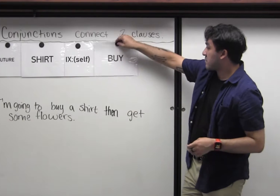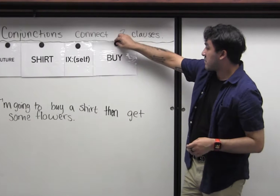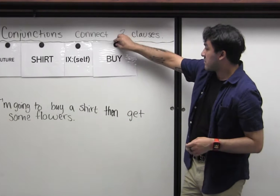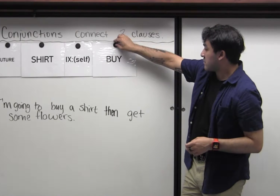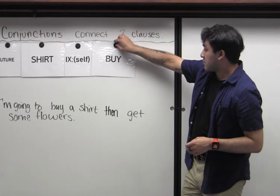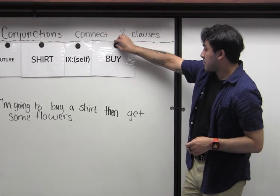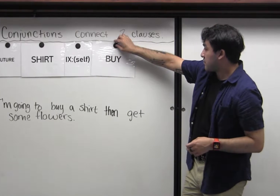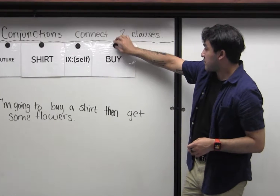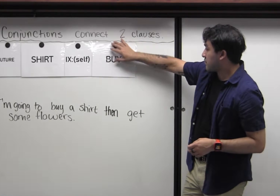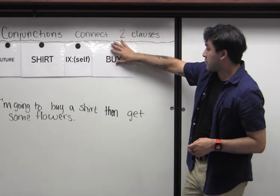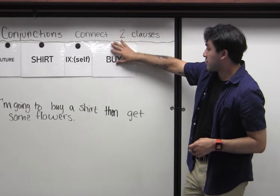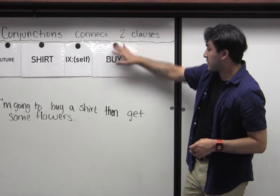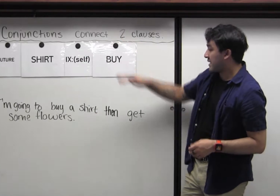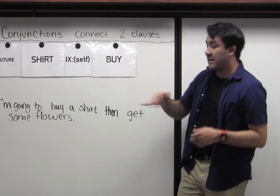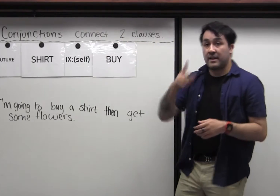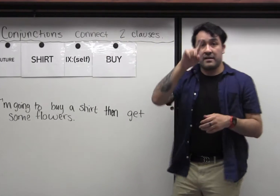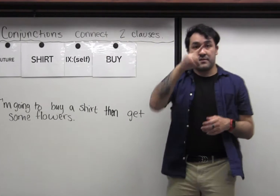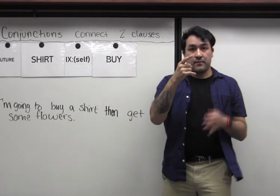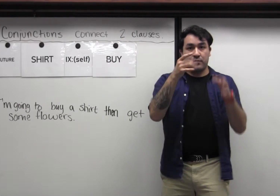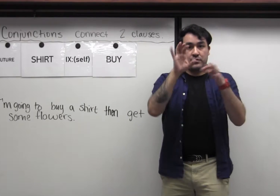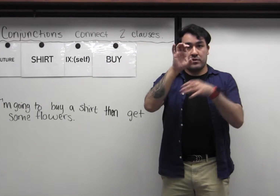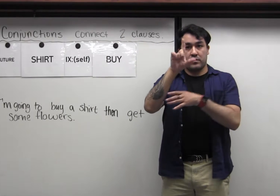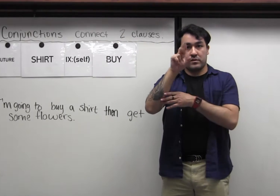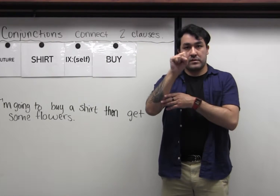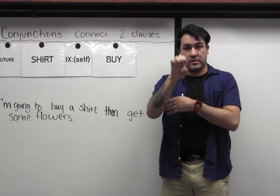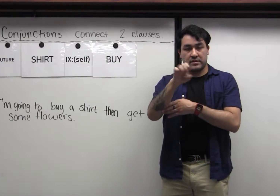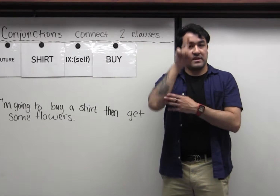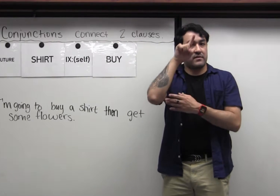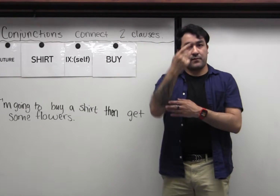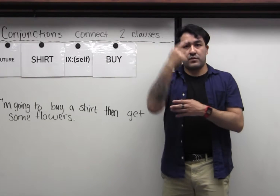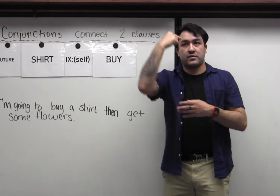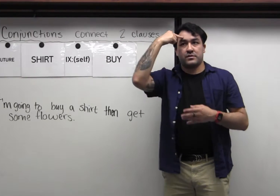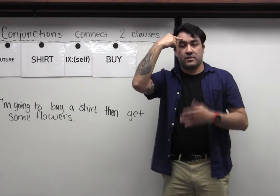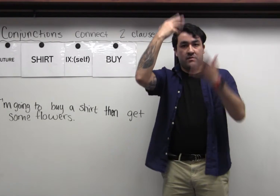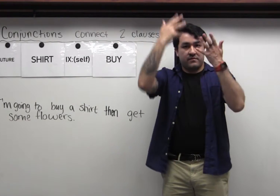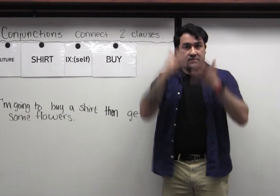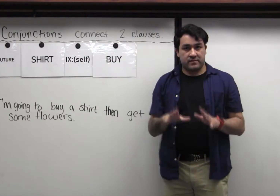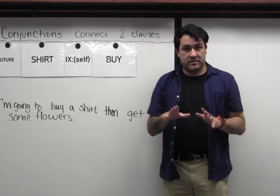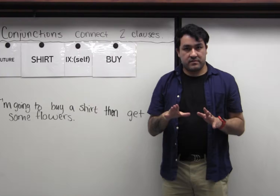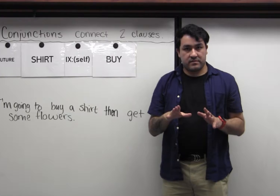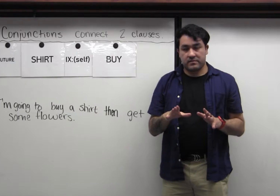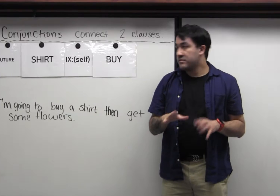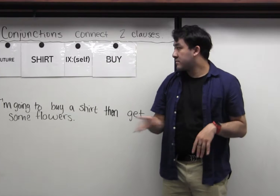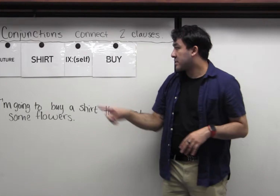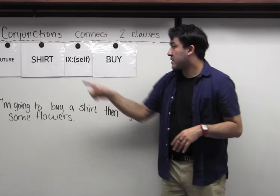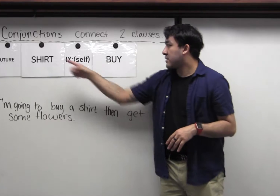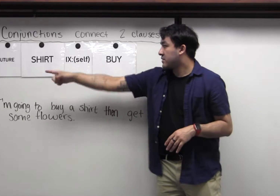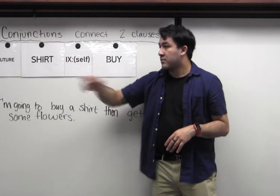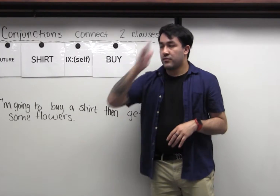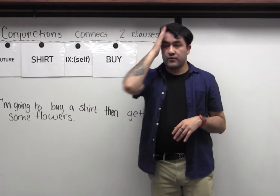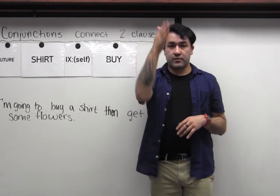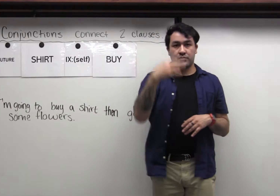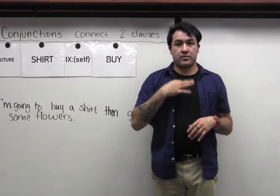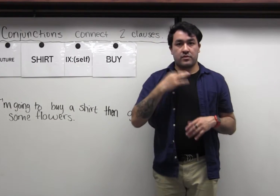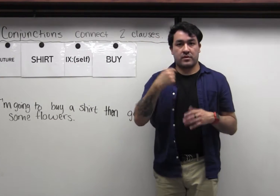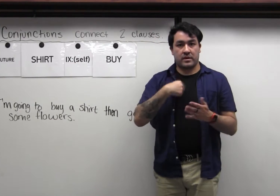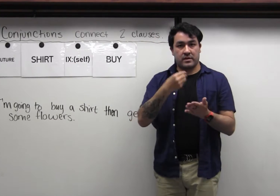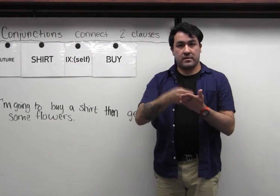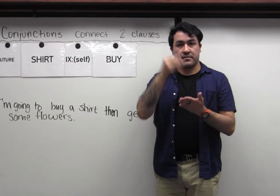Okay, and then we have our first clause that is technically finished. That is our first